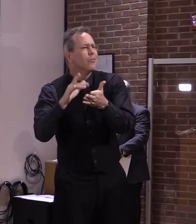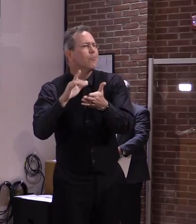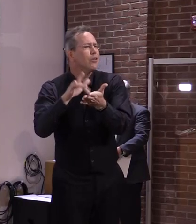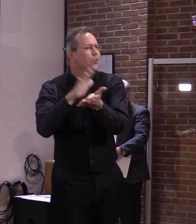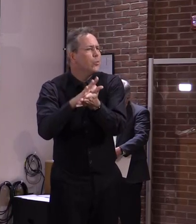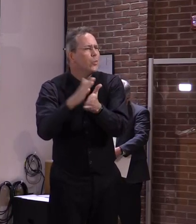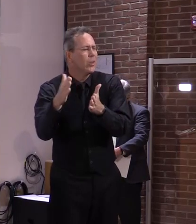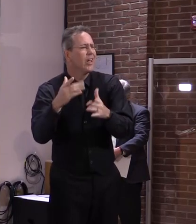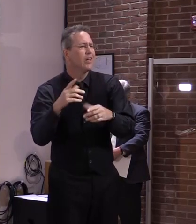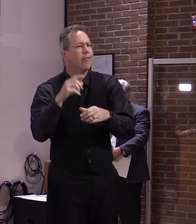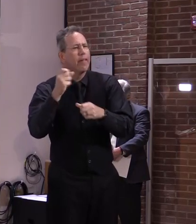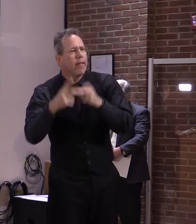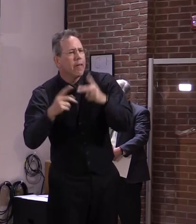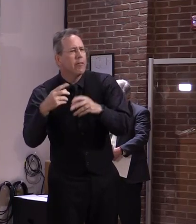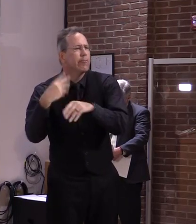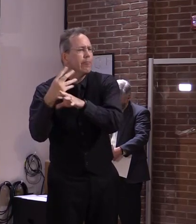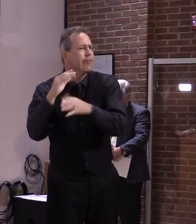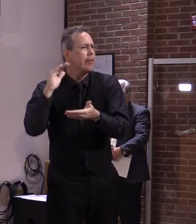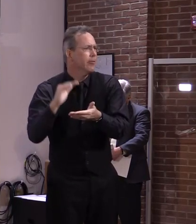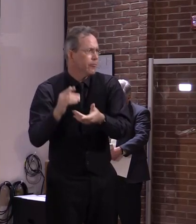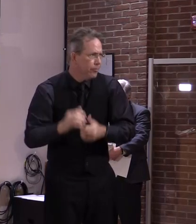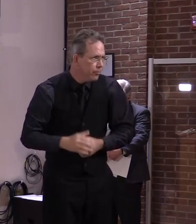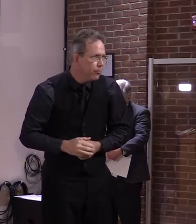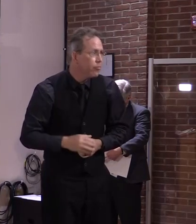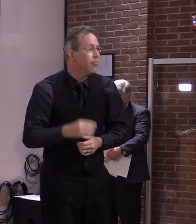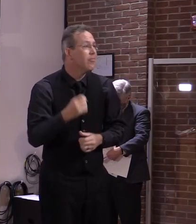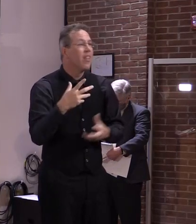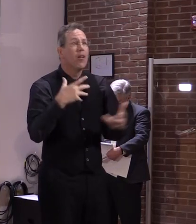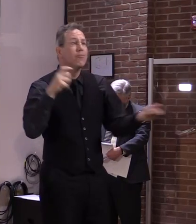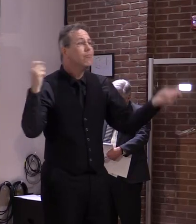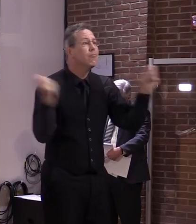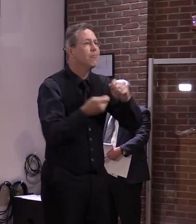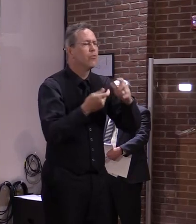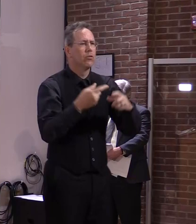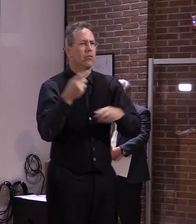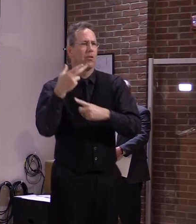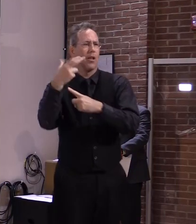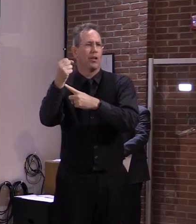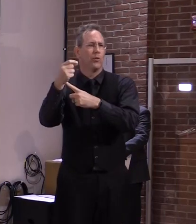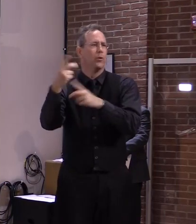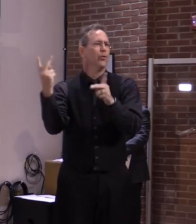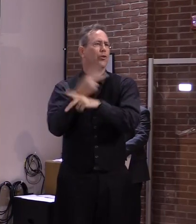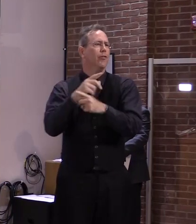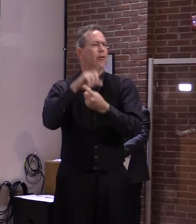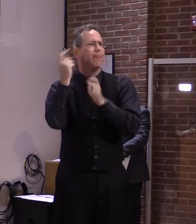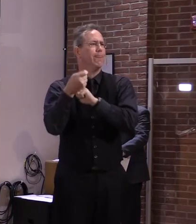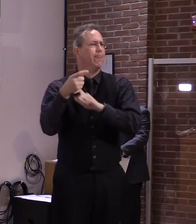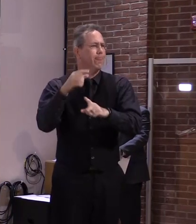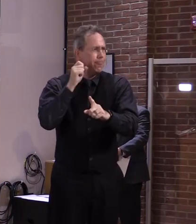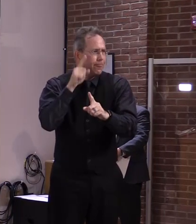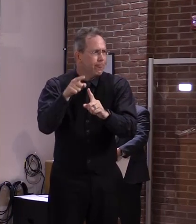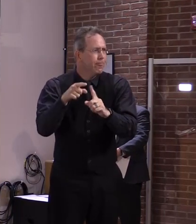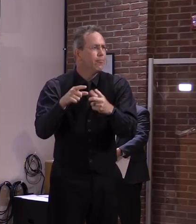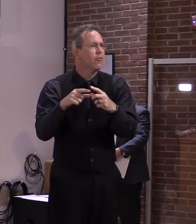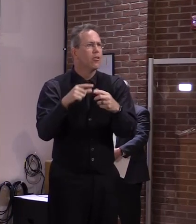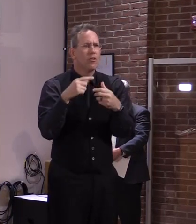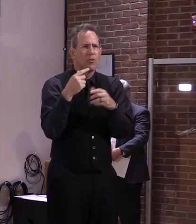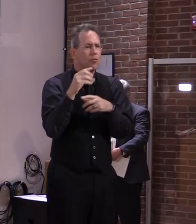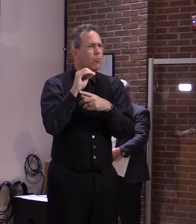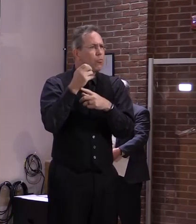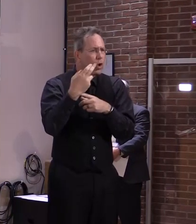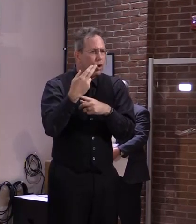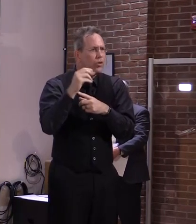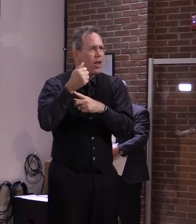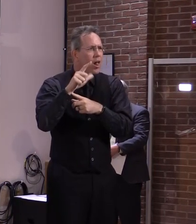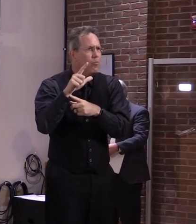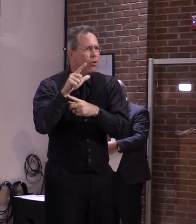change came at the high school level. From March to April, the amount of in-person learning at the high school level doubled, with about 17% of